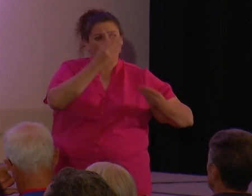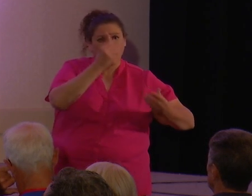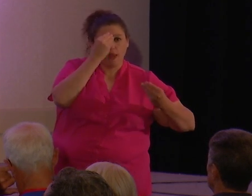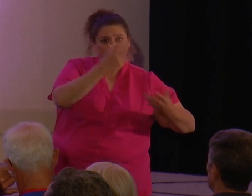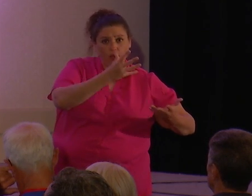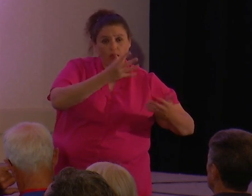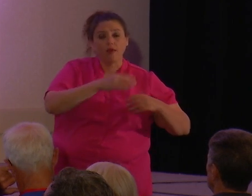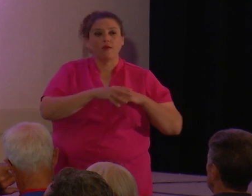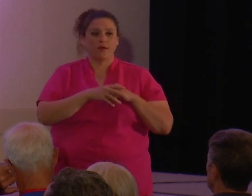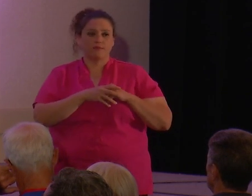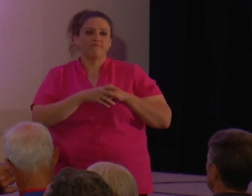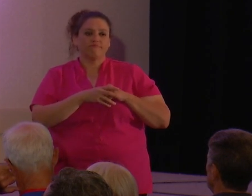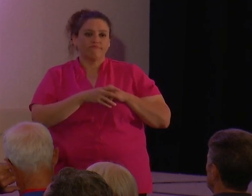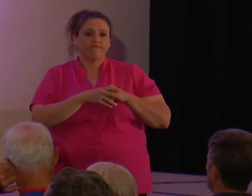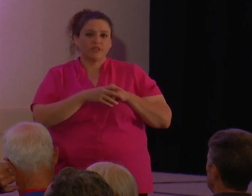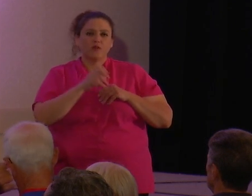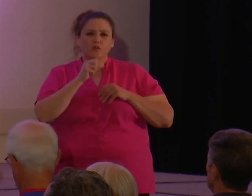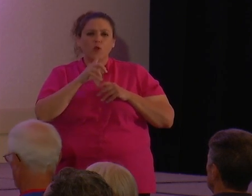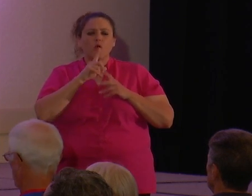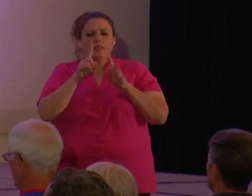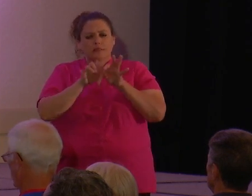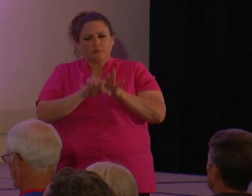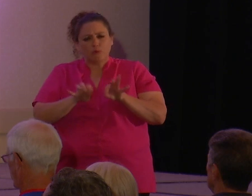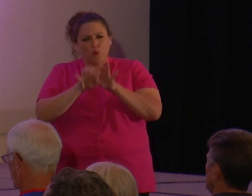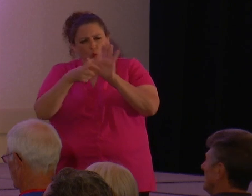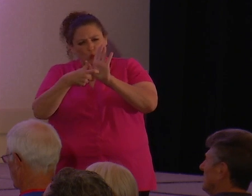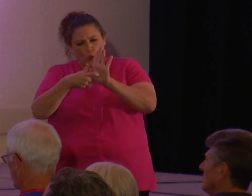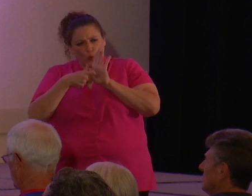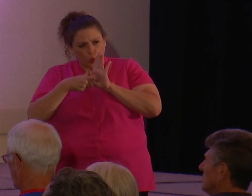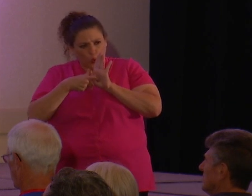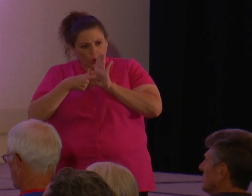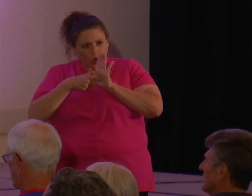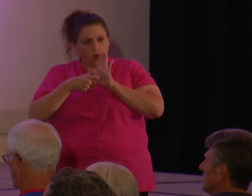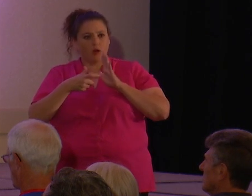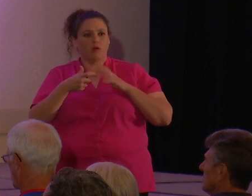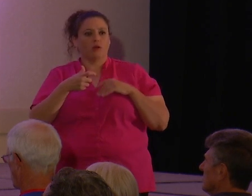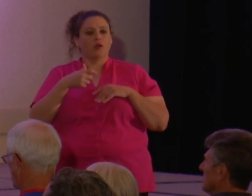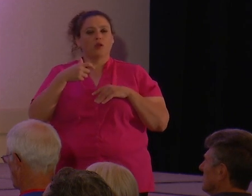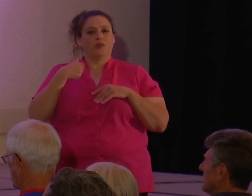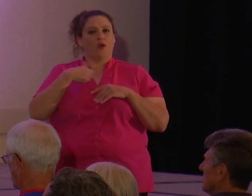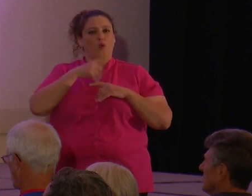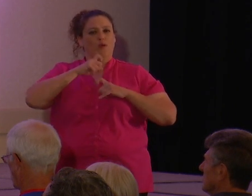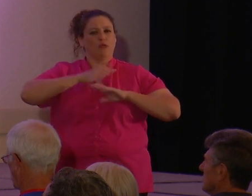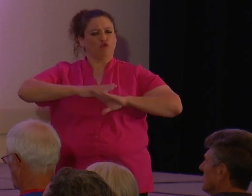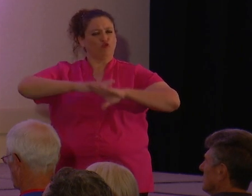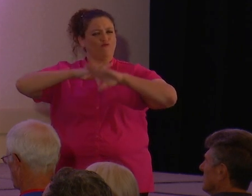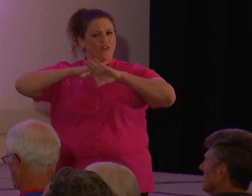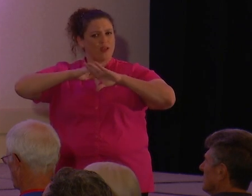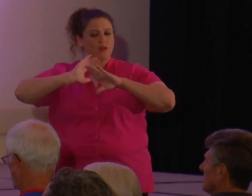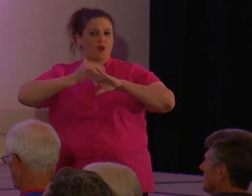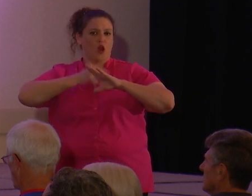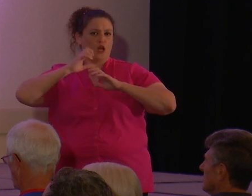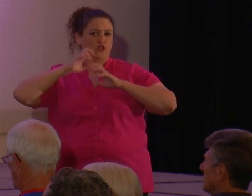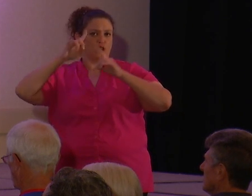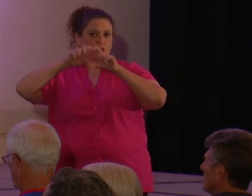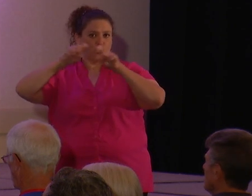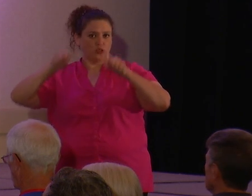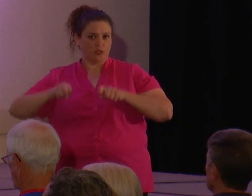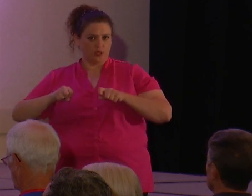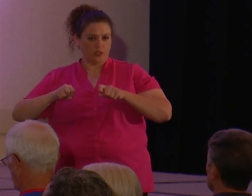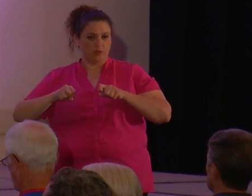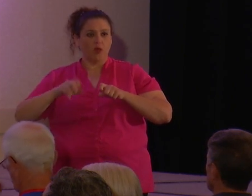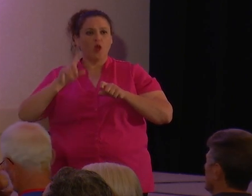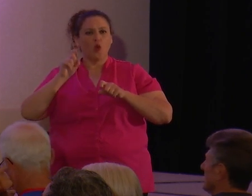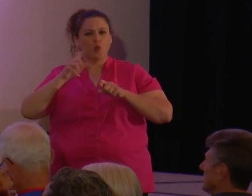orders. This is insidious to attack education. And we must defend our education system against bad information